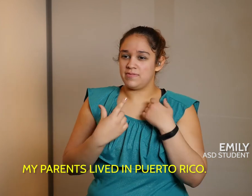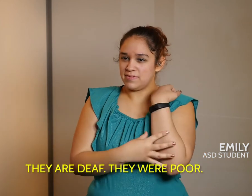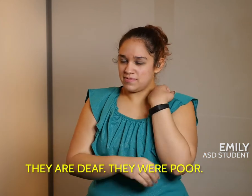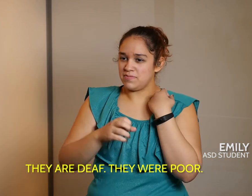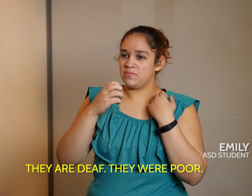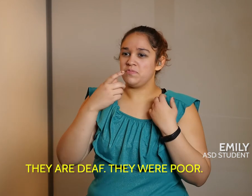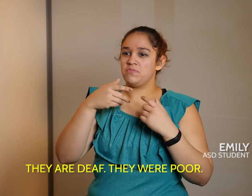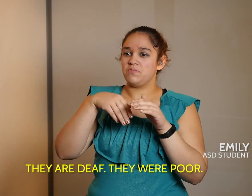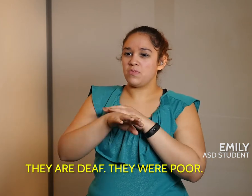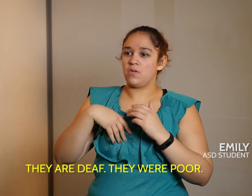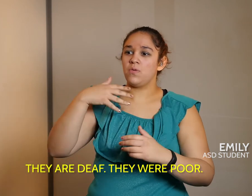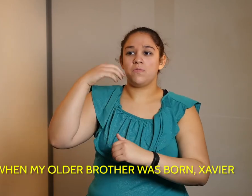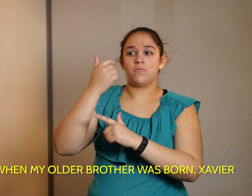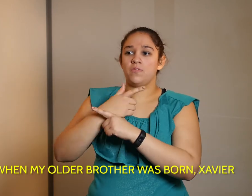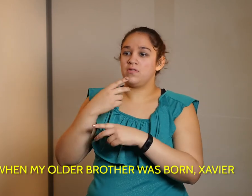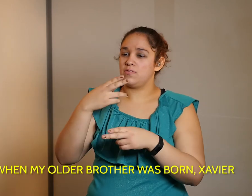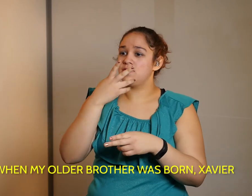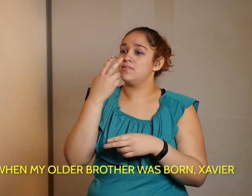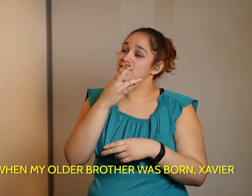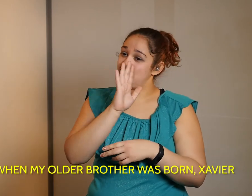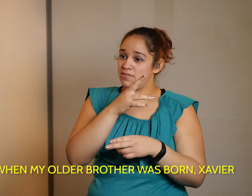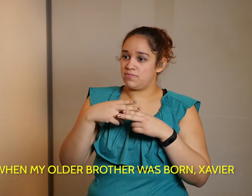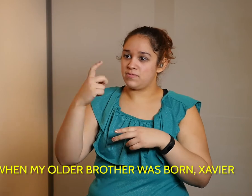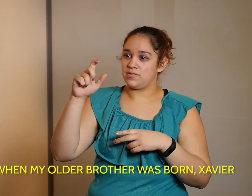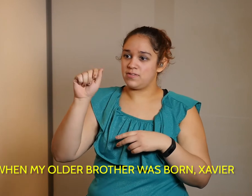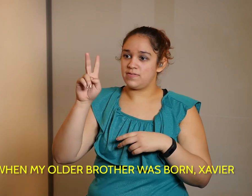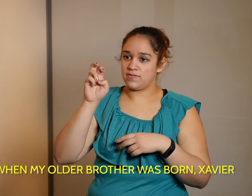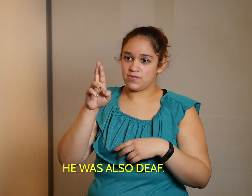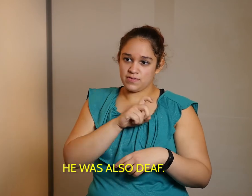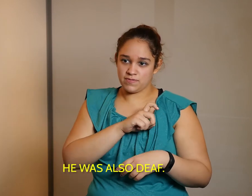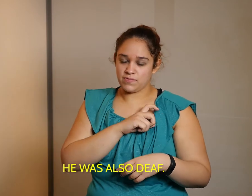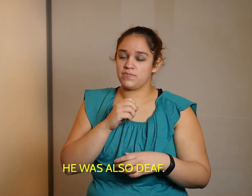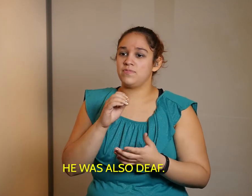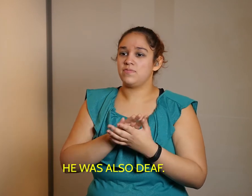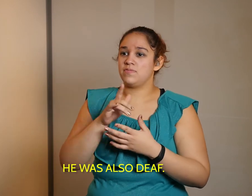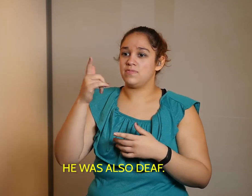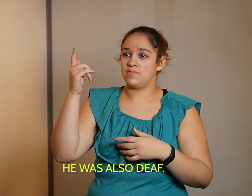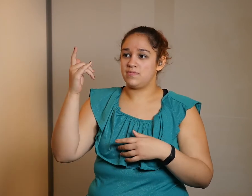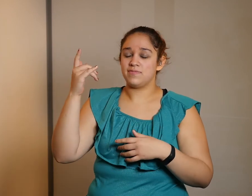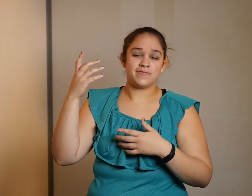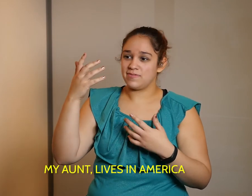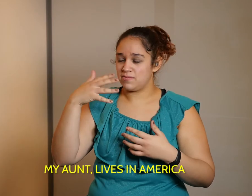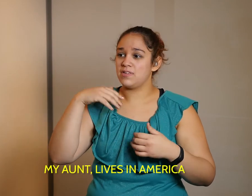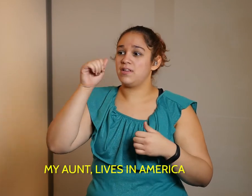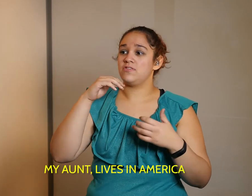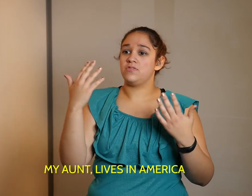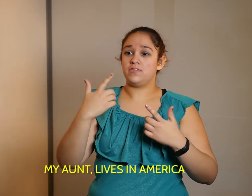They're deaf. They were poor. When my older brother was born, Xavier, he was also deaf. My aunt lives